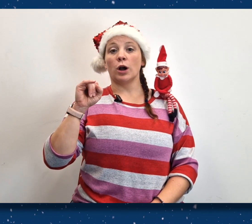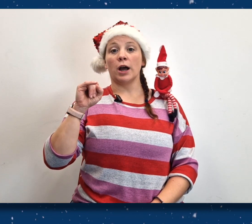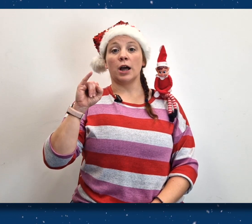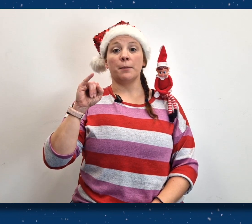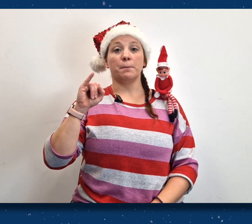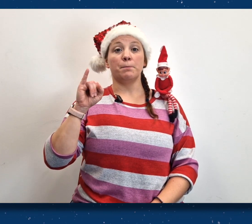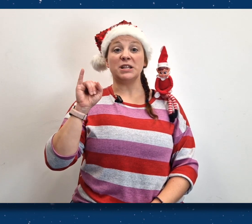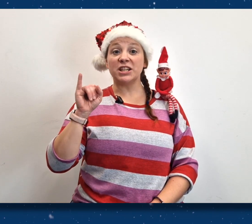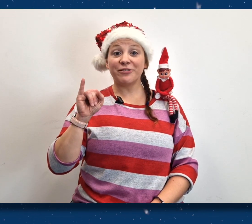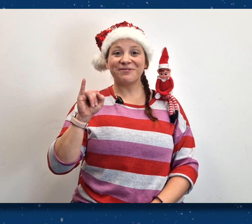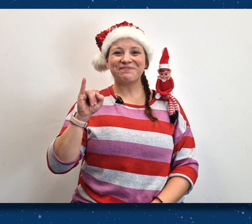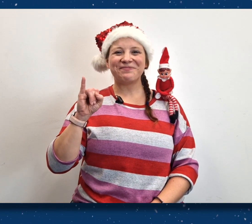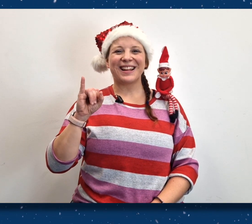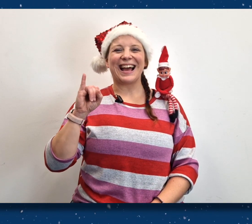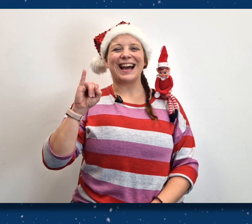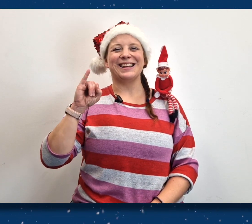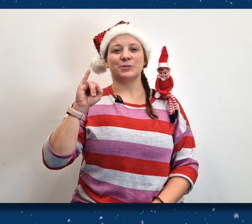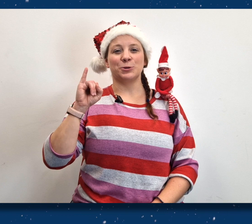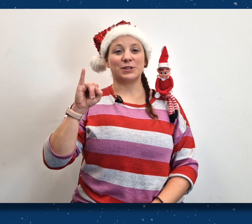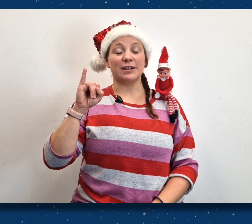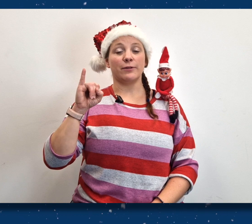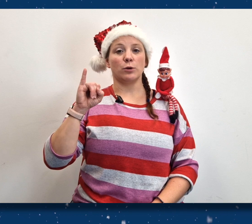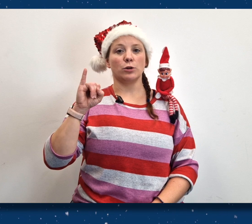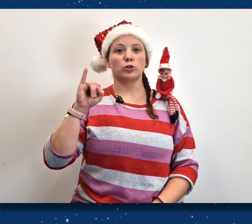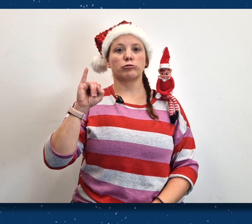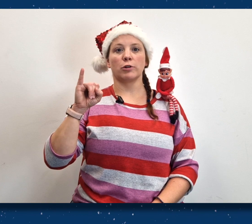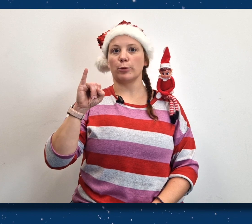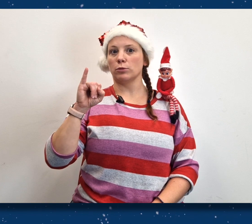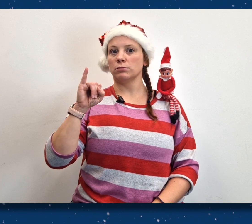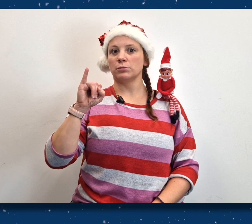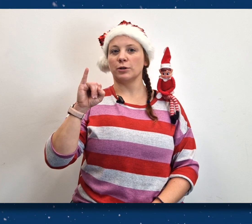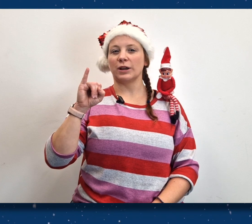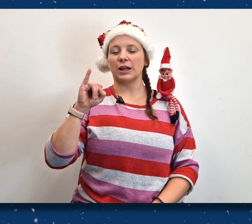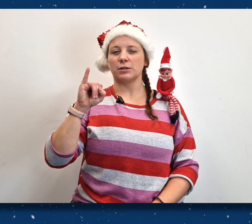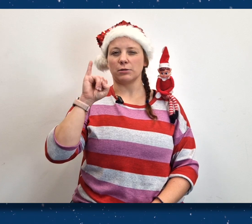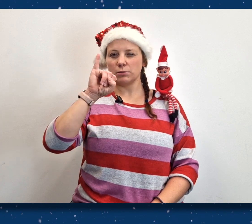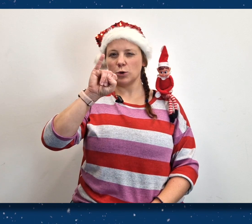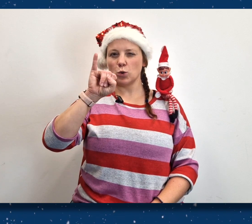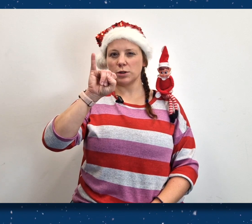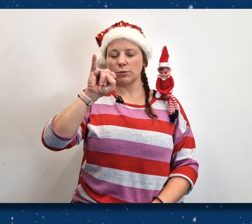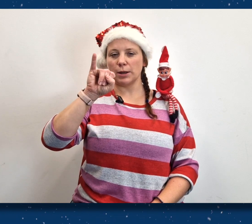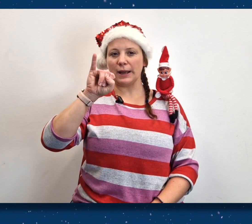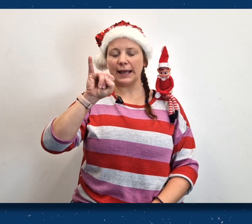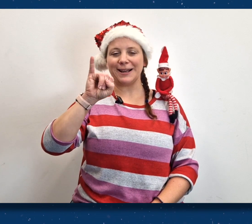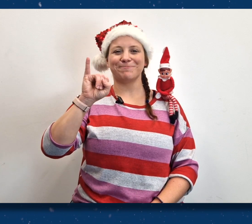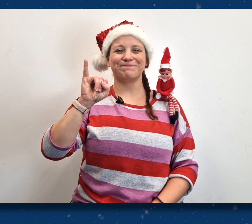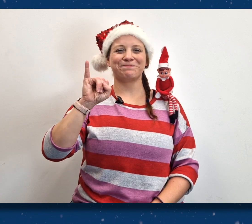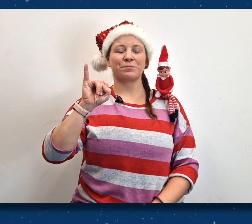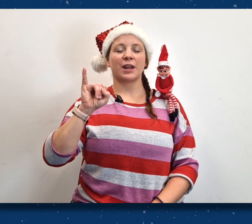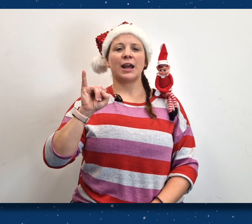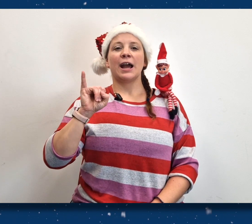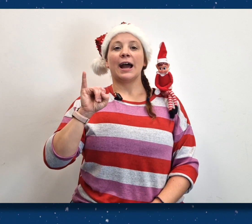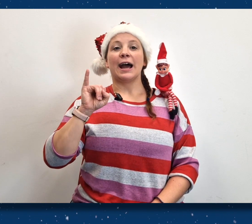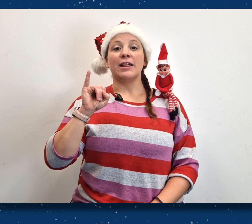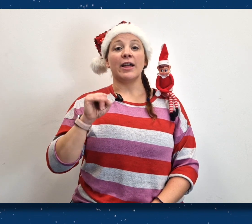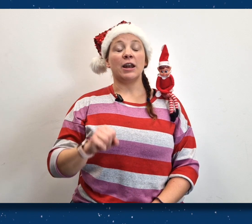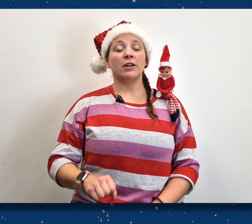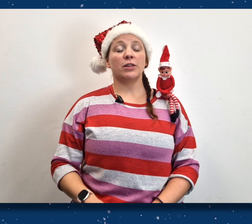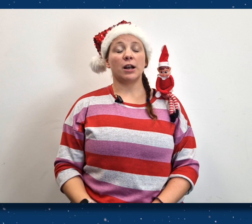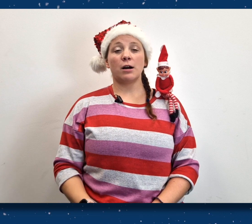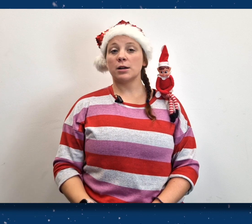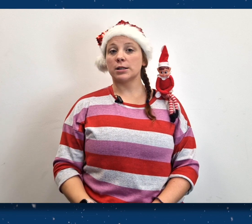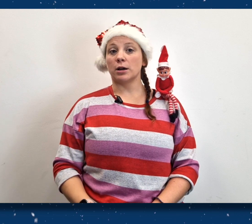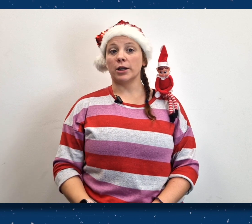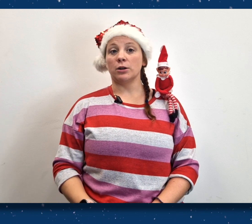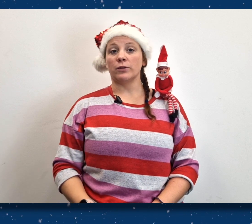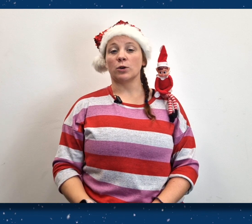for mischief and naughty for trouble. Okay, naughty with your pinky. And then